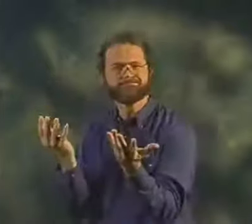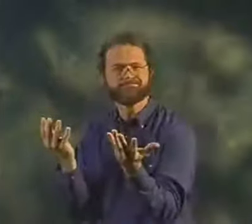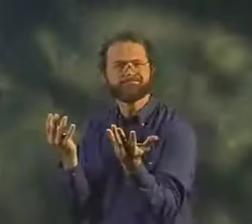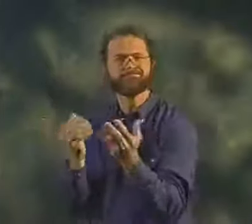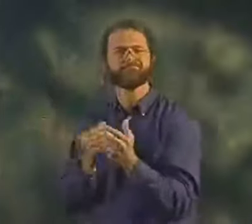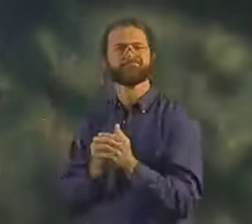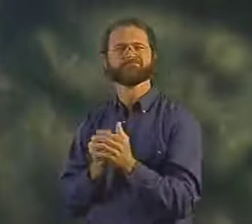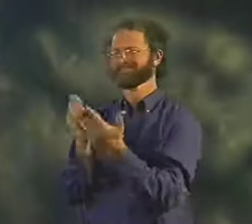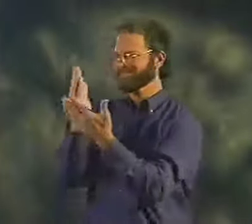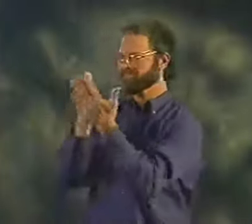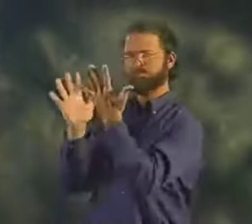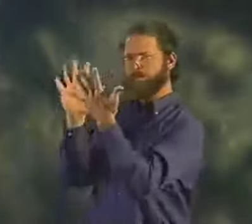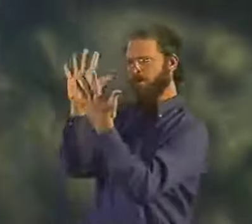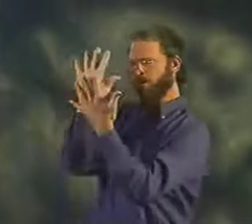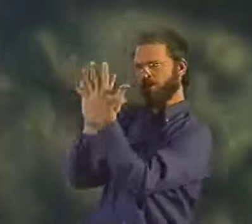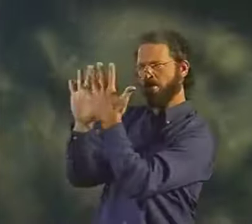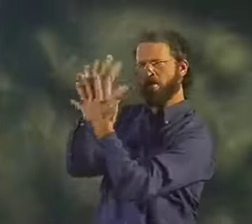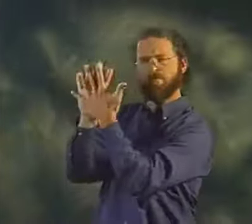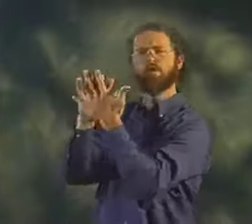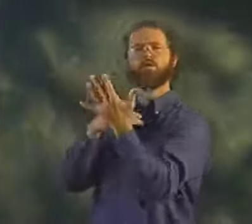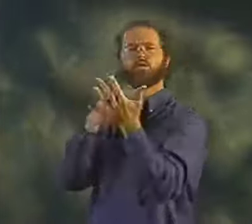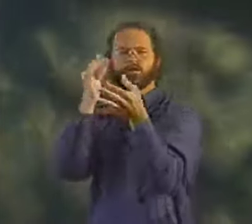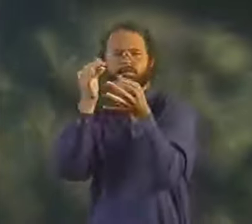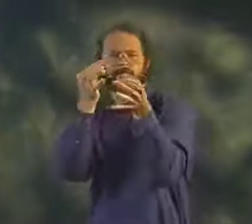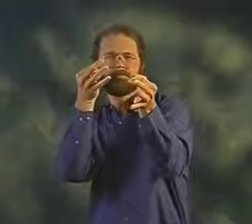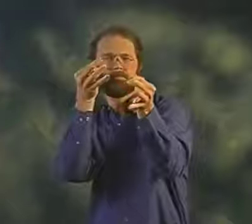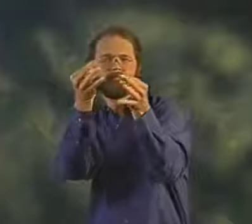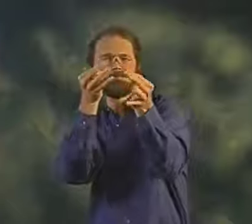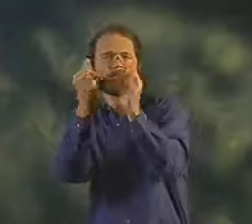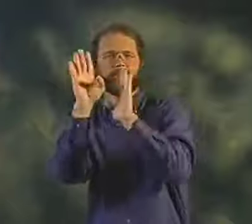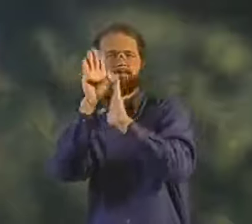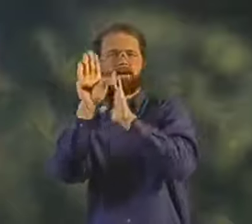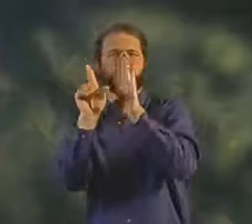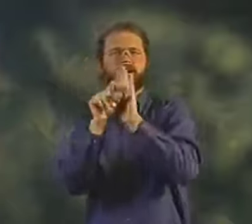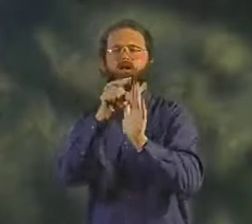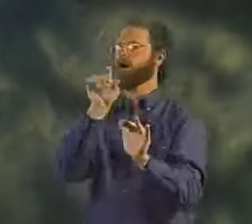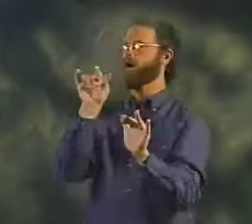and other aspects. For some poems, I'll add background